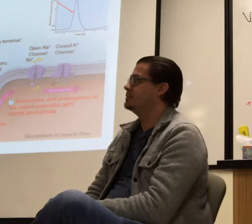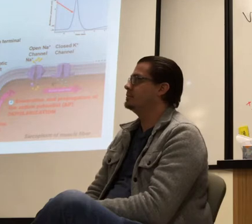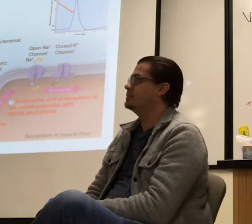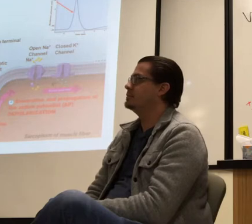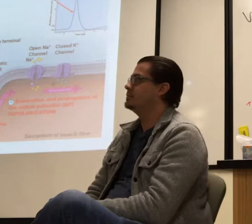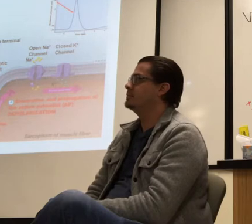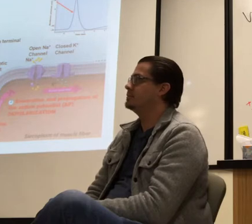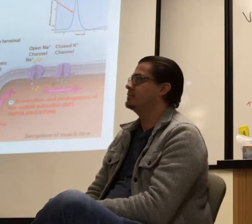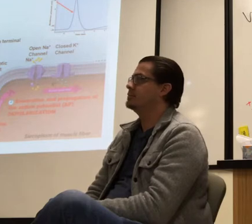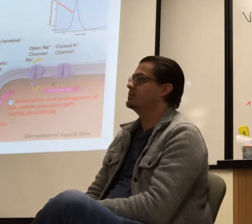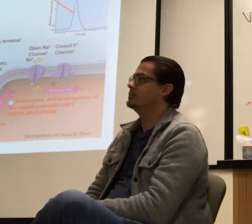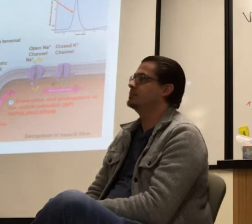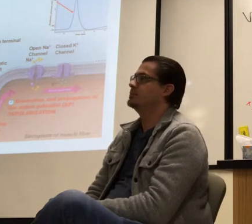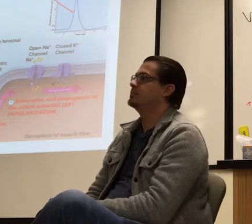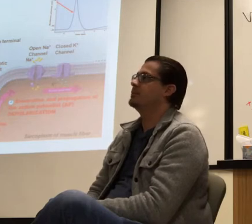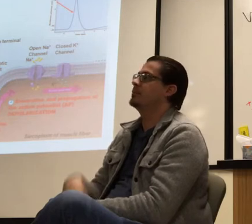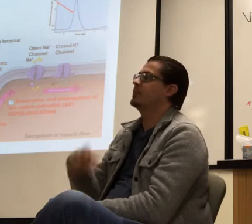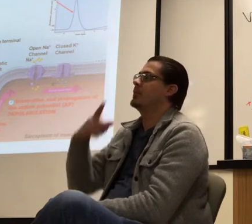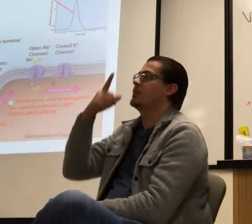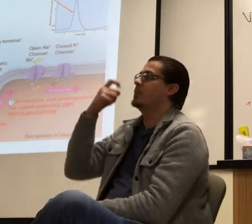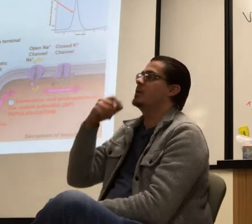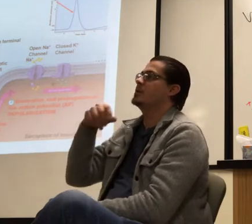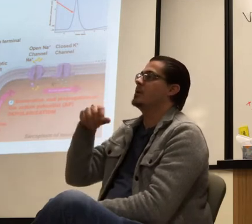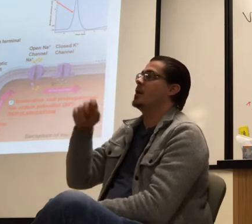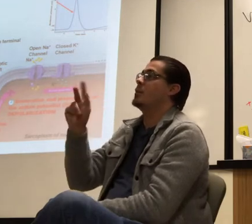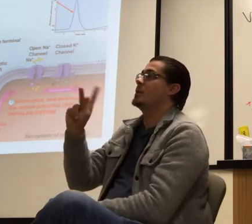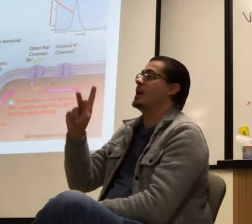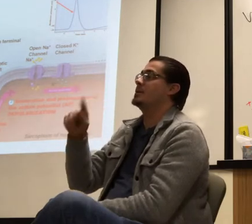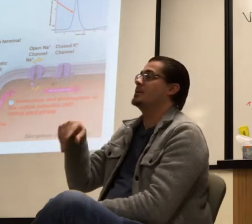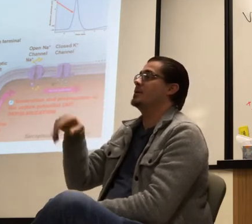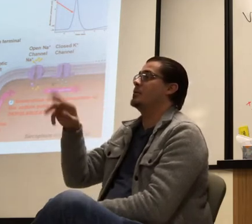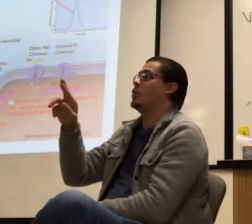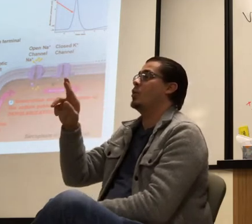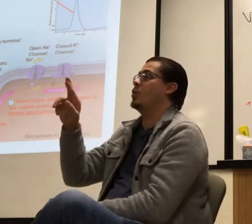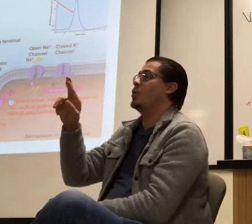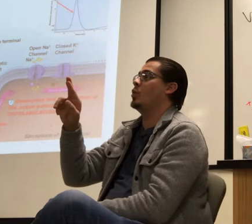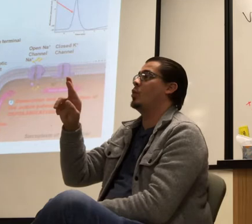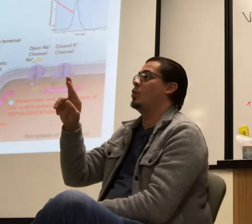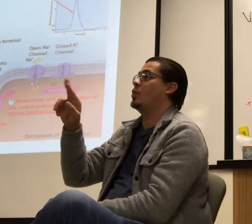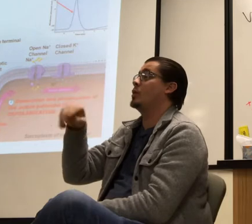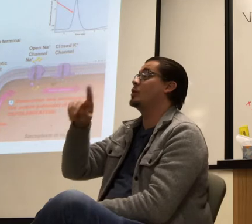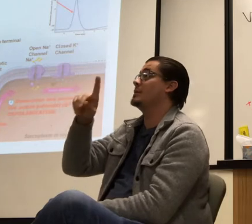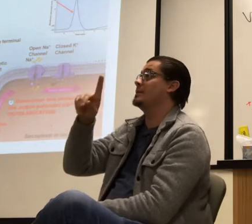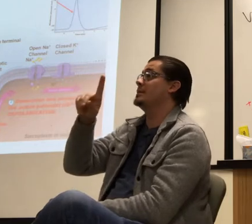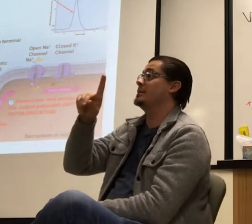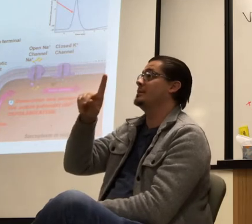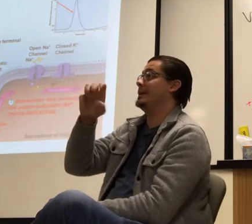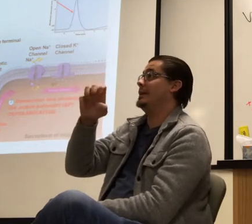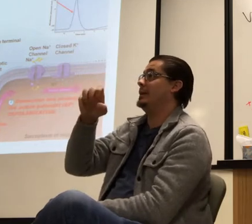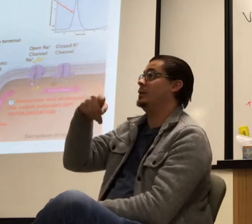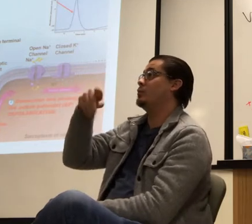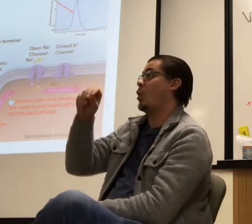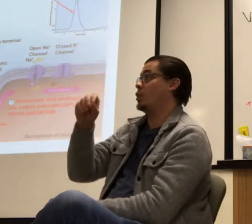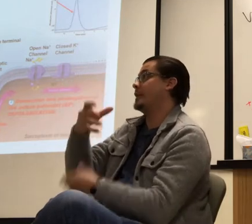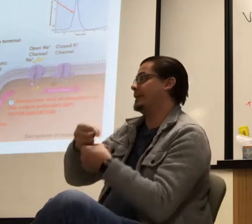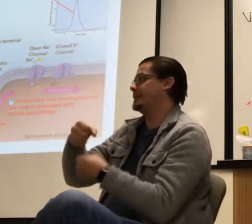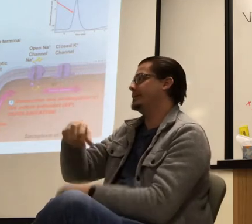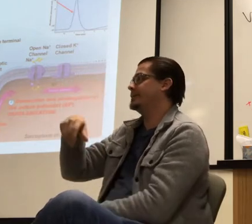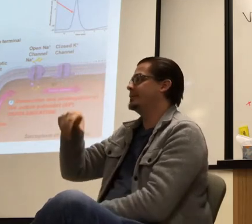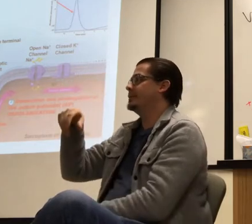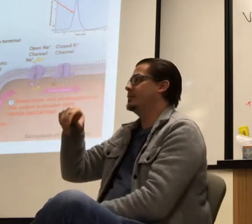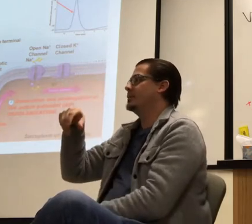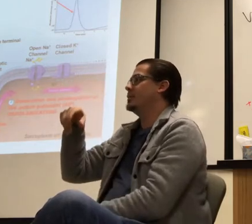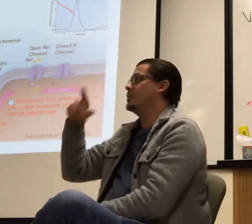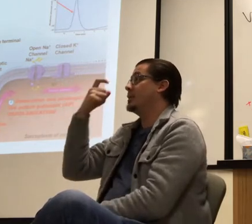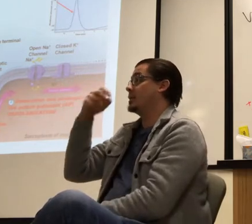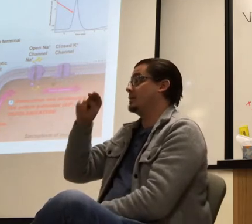is due to the potassium efflux. So I'll say that again. The depolarization due to